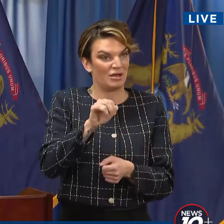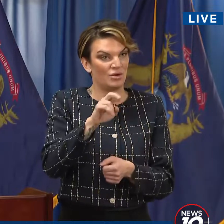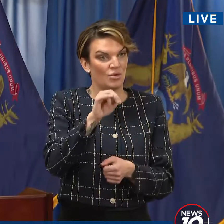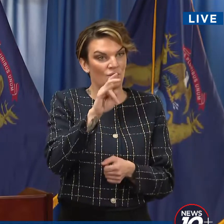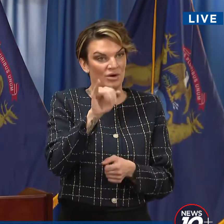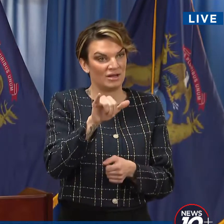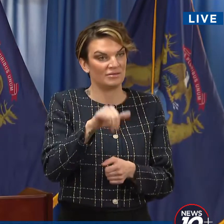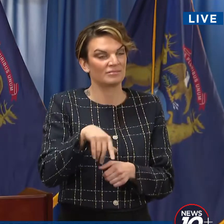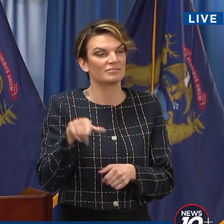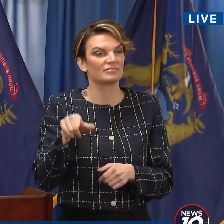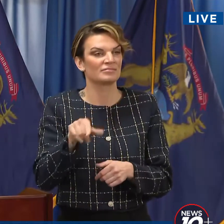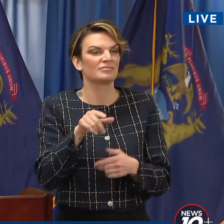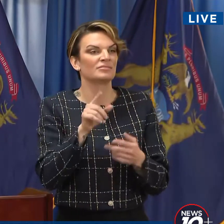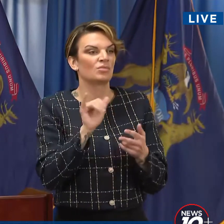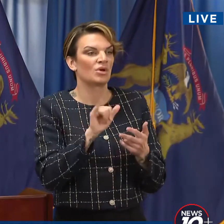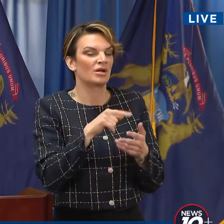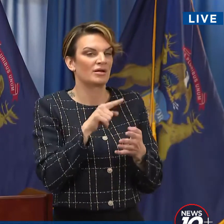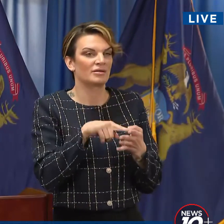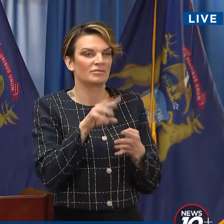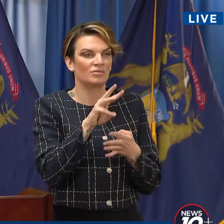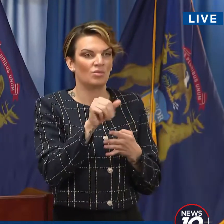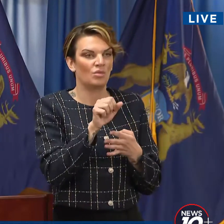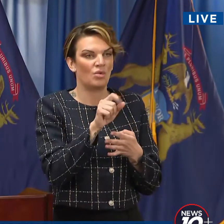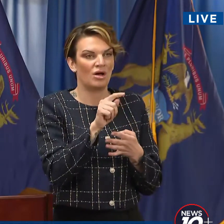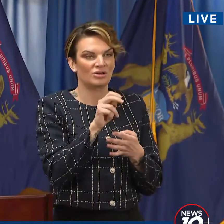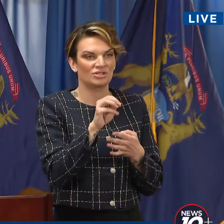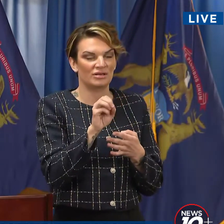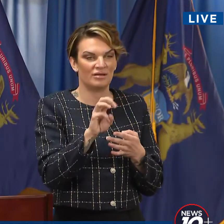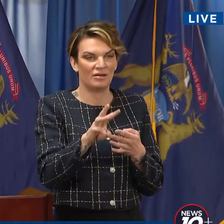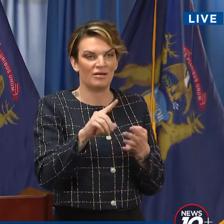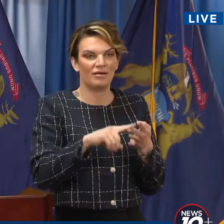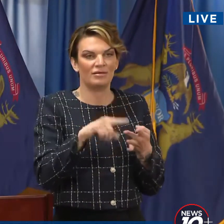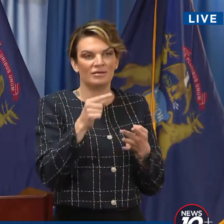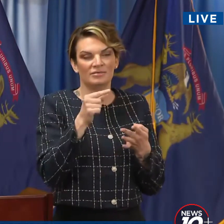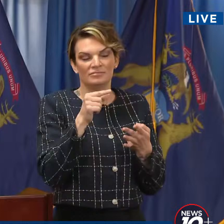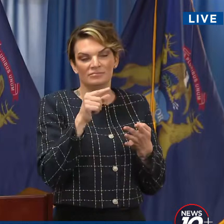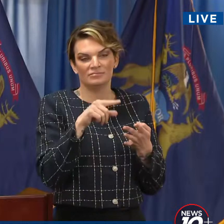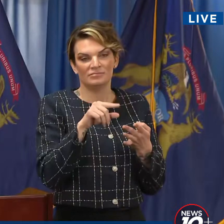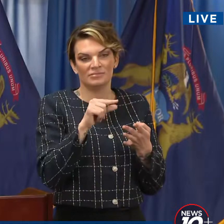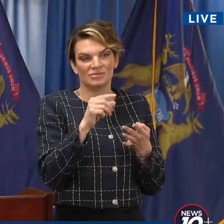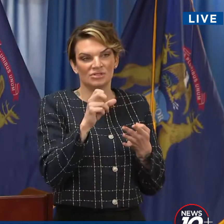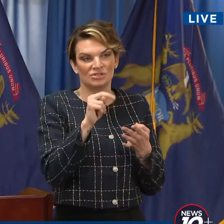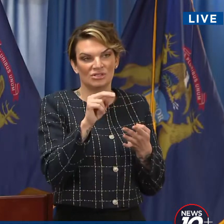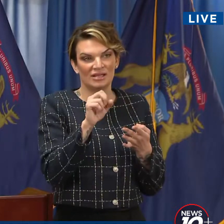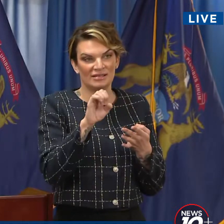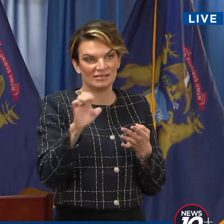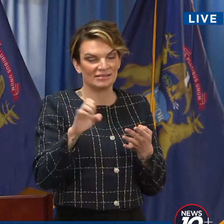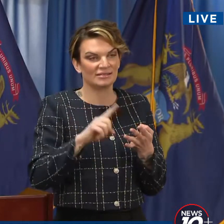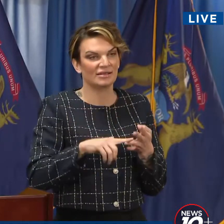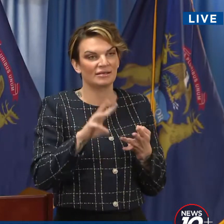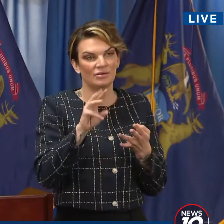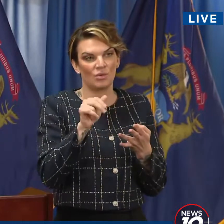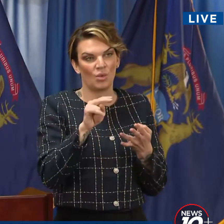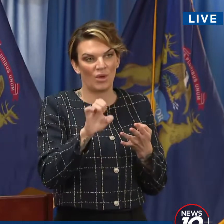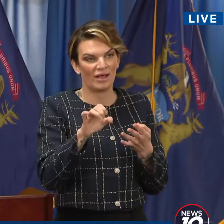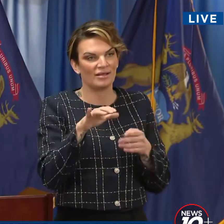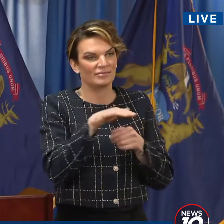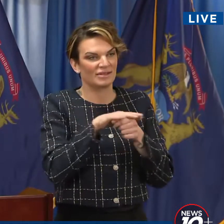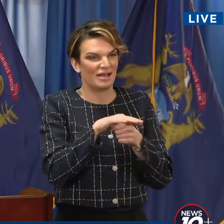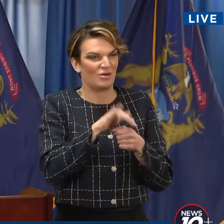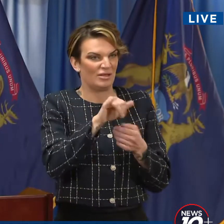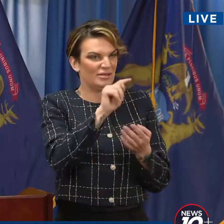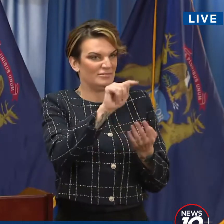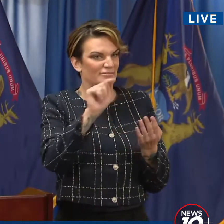Saginaw, and Wayne were the 4 counties where we saw those threats. So you could make your judgments about the turnout